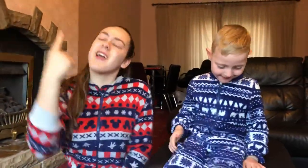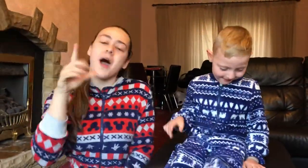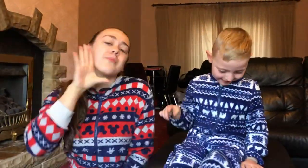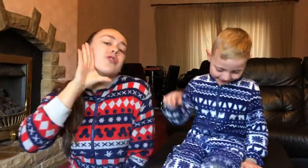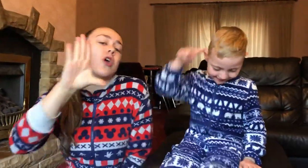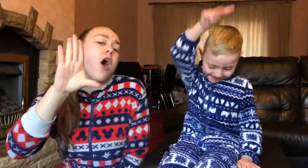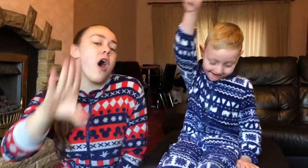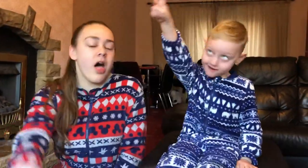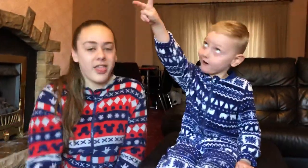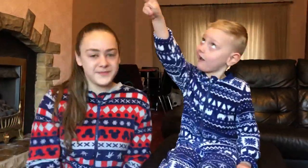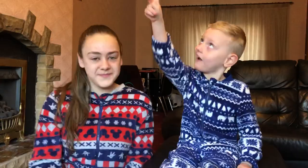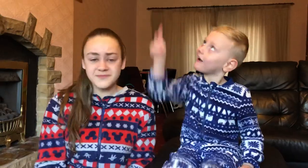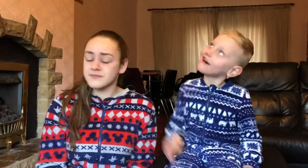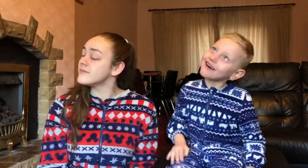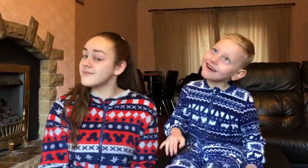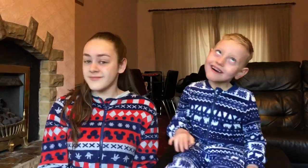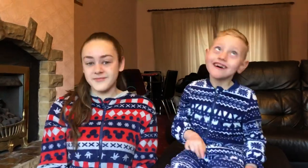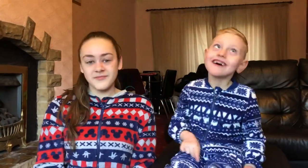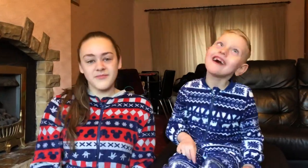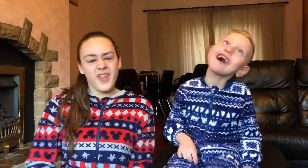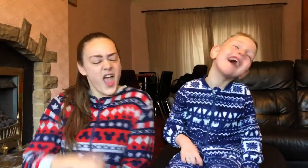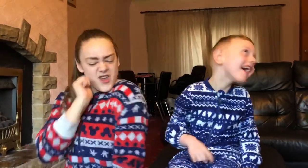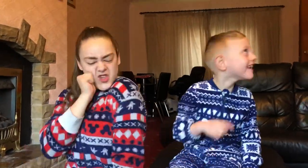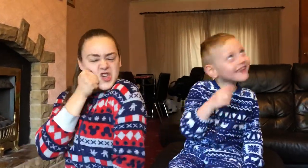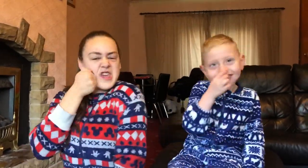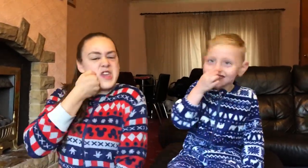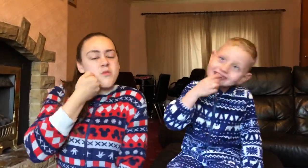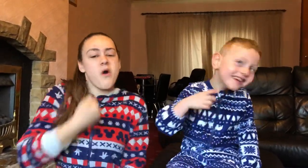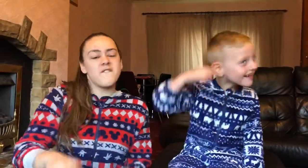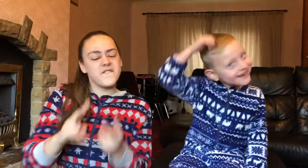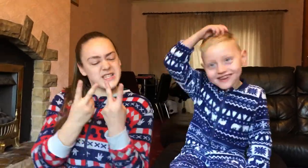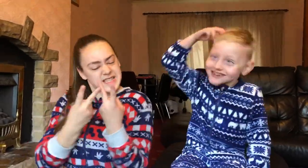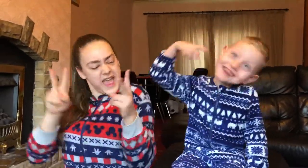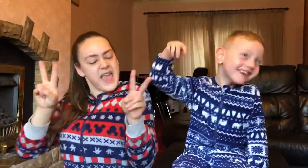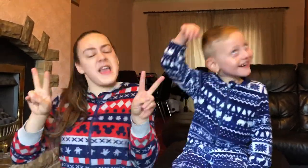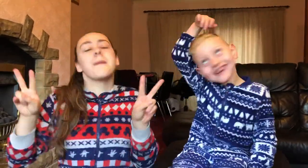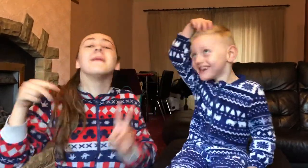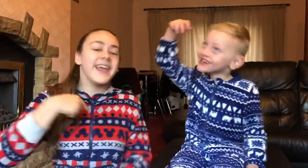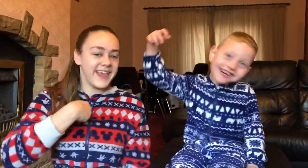comes to calm She won't forsake me